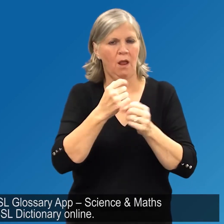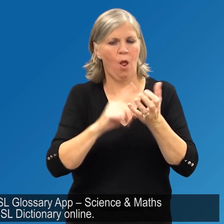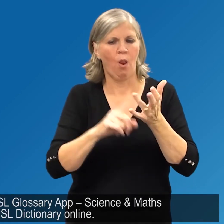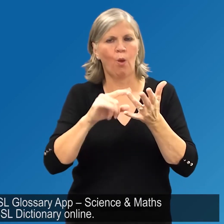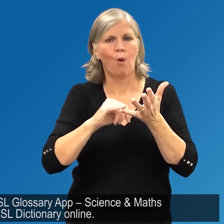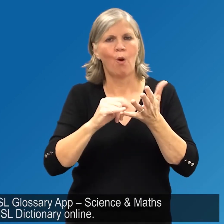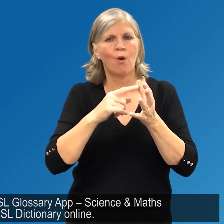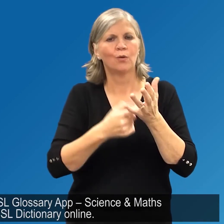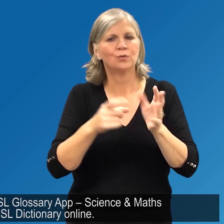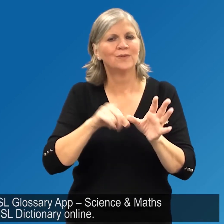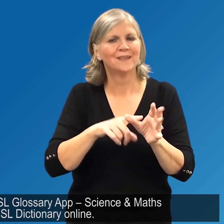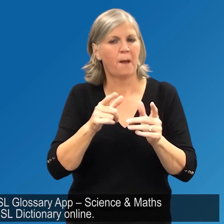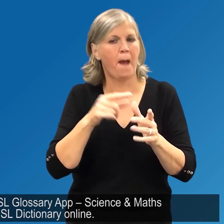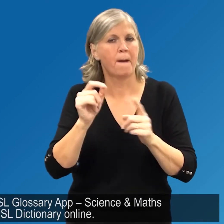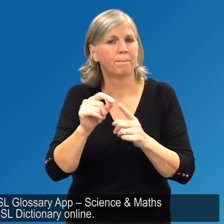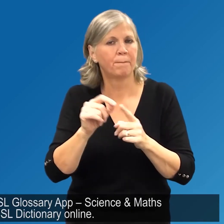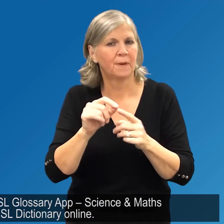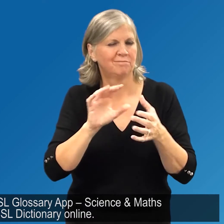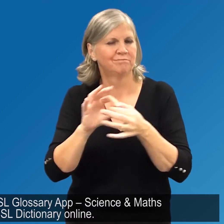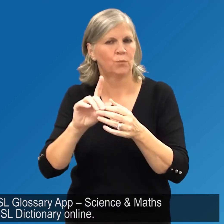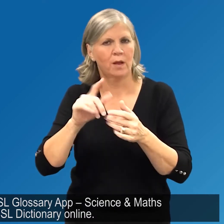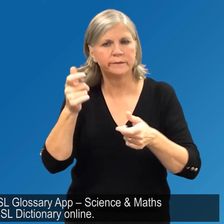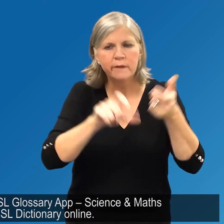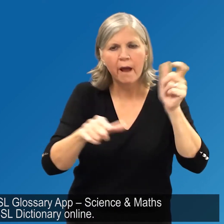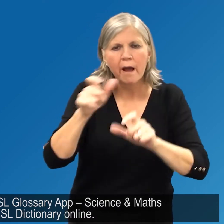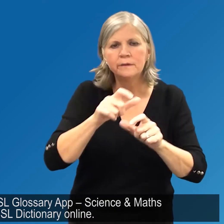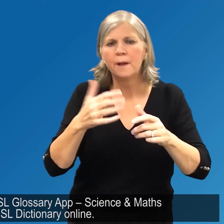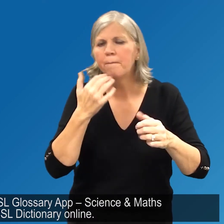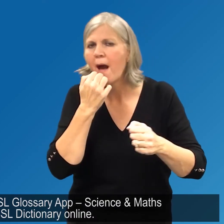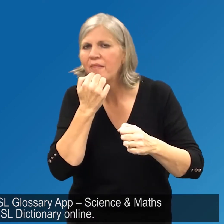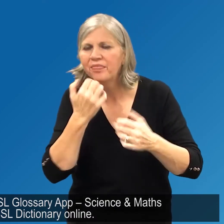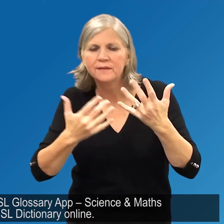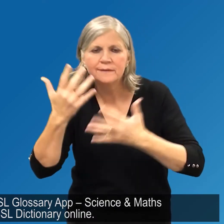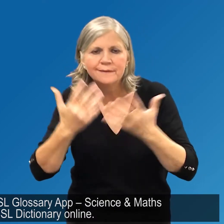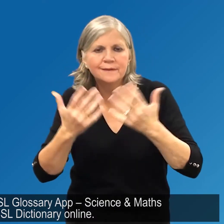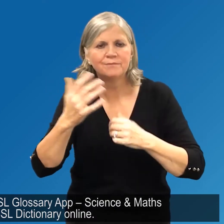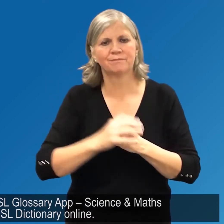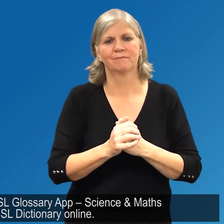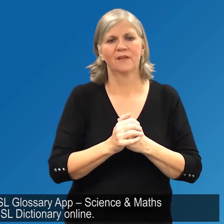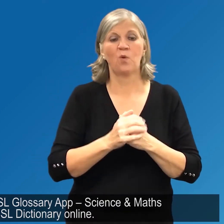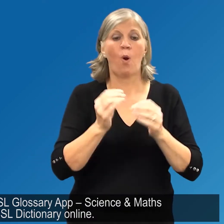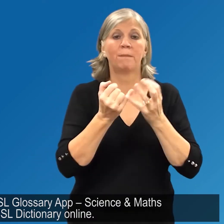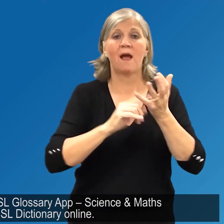Actions. BSL Glossary App, Science and Maths. BSL Dictionary Online.